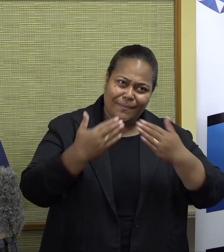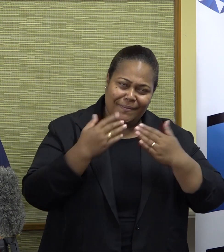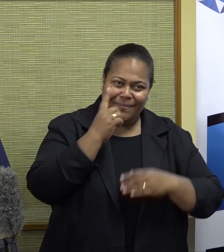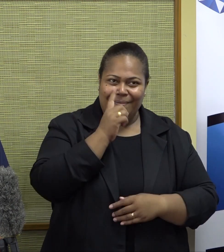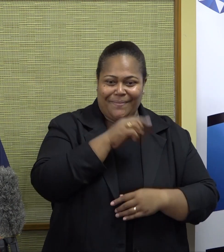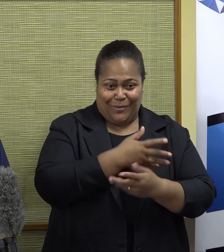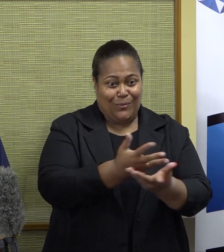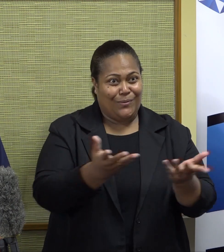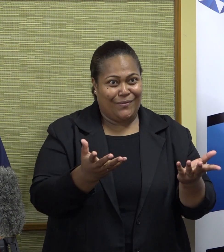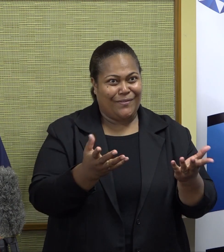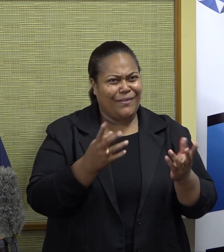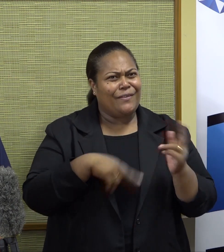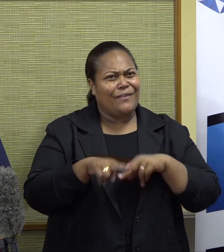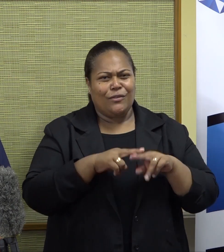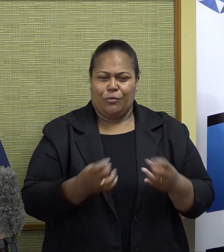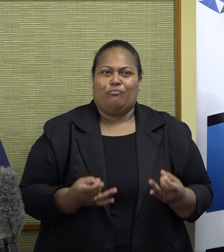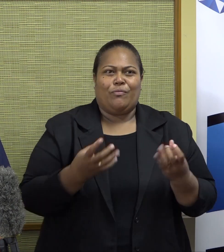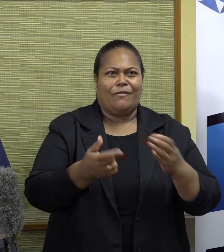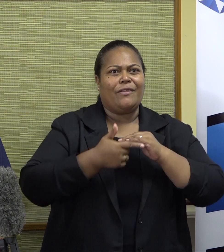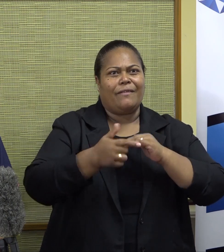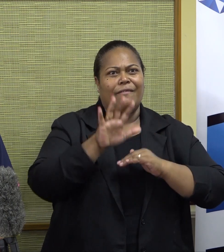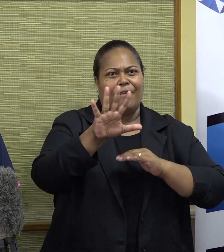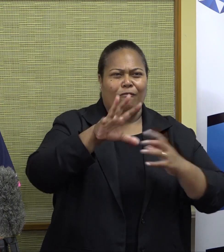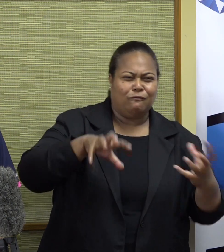for being prepared for this Category 5 cyclone.